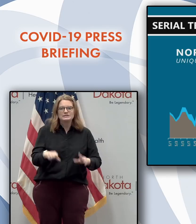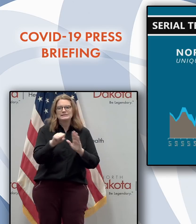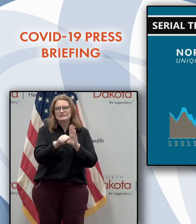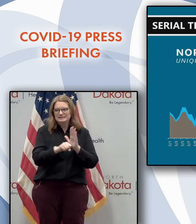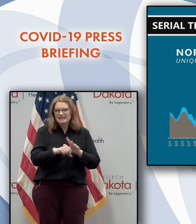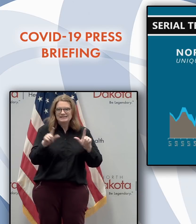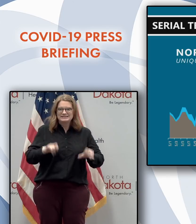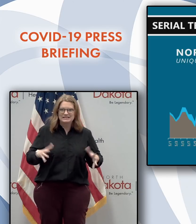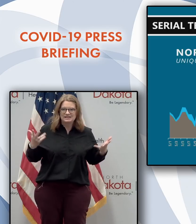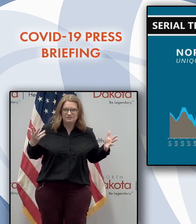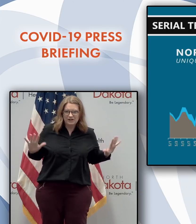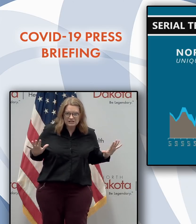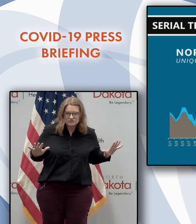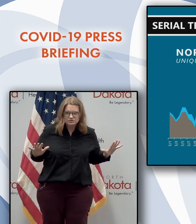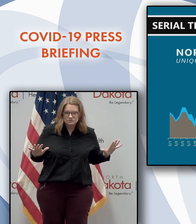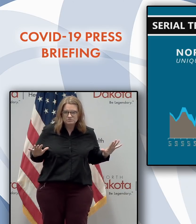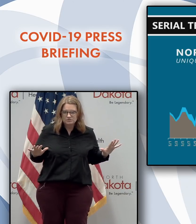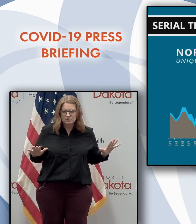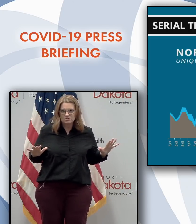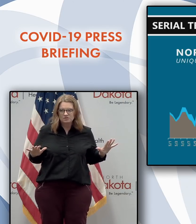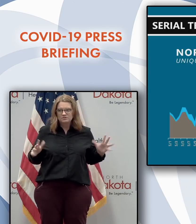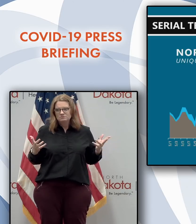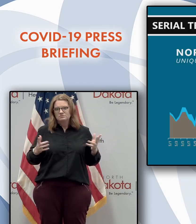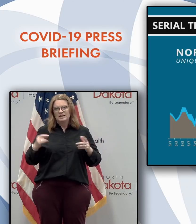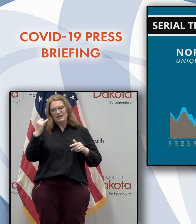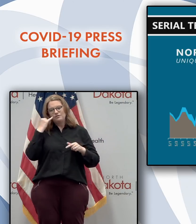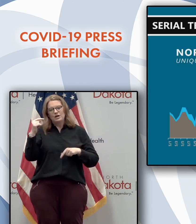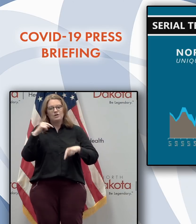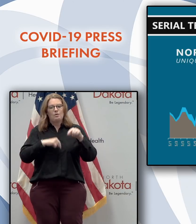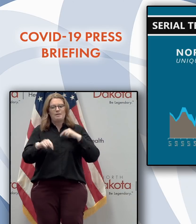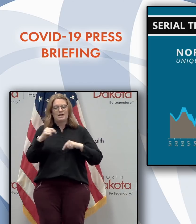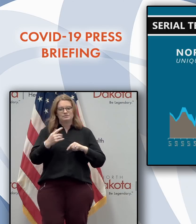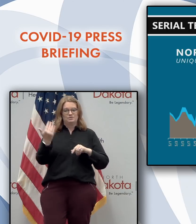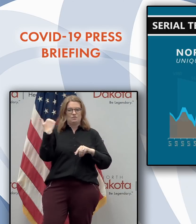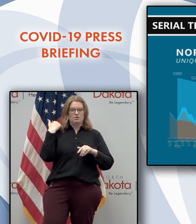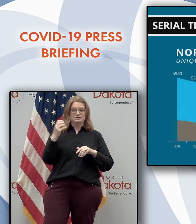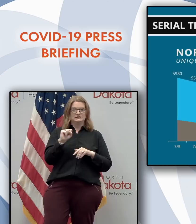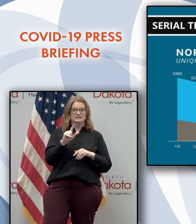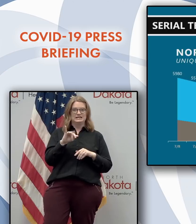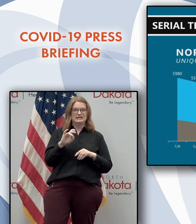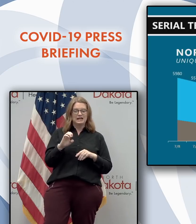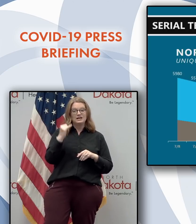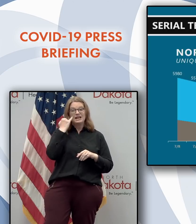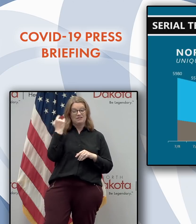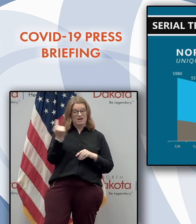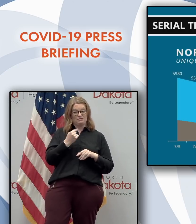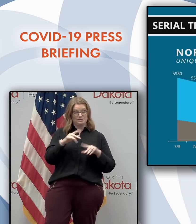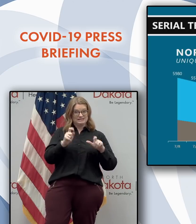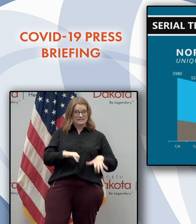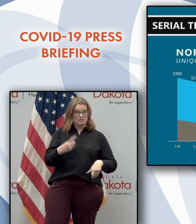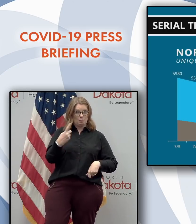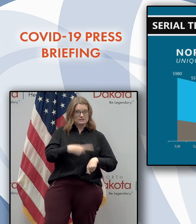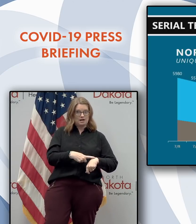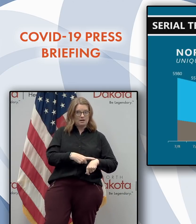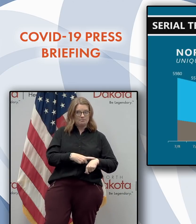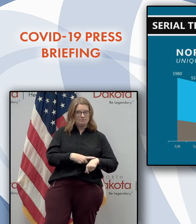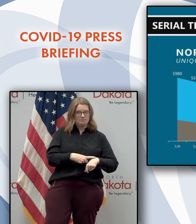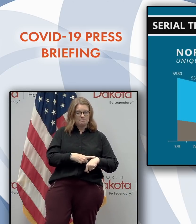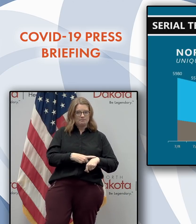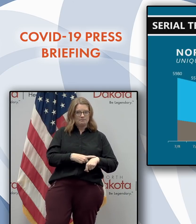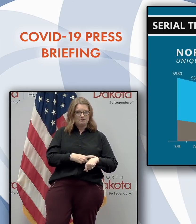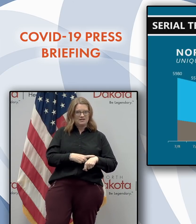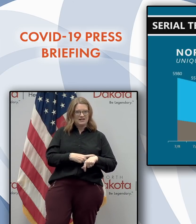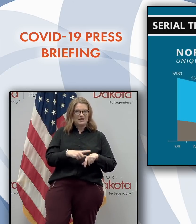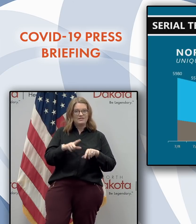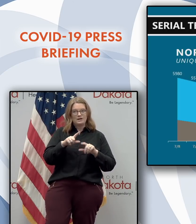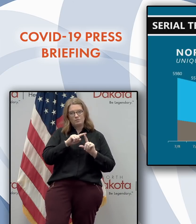North Dakota has been tested from a serial standpoint. If we can go back to the prior slide, if everybody's been tested once, and then we went out and